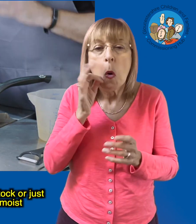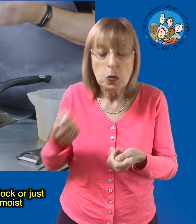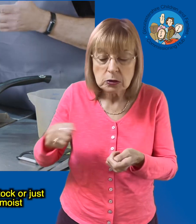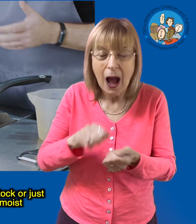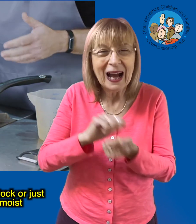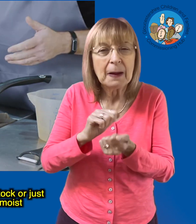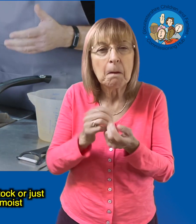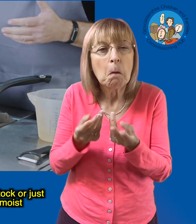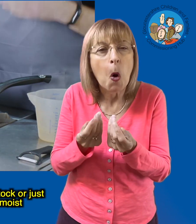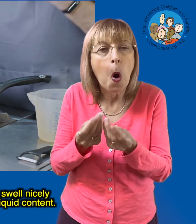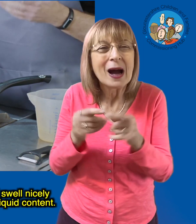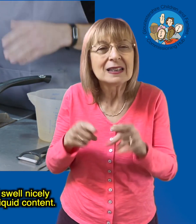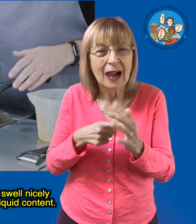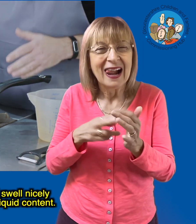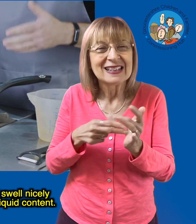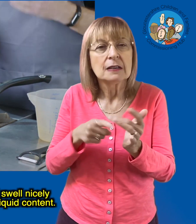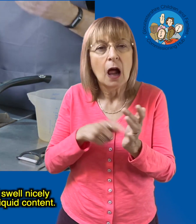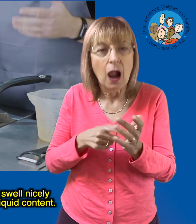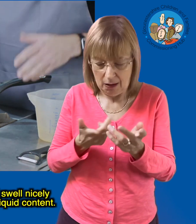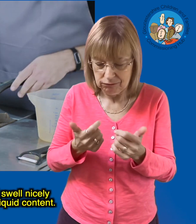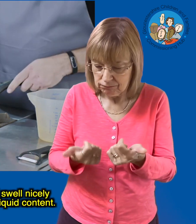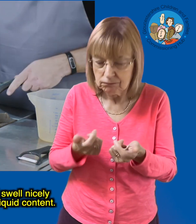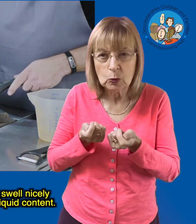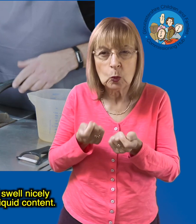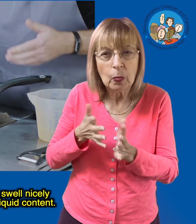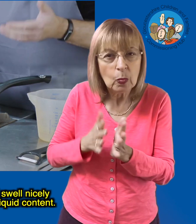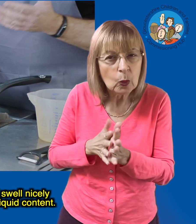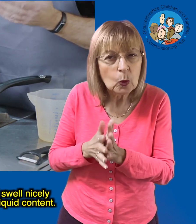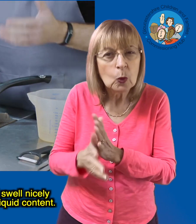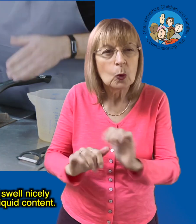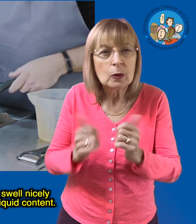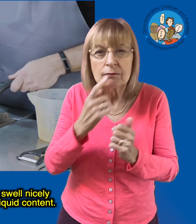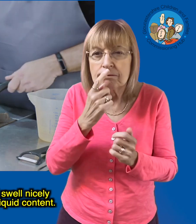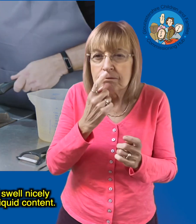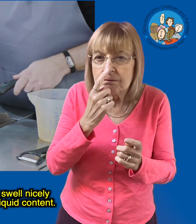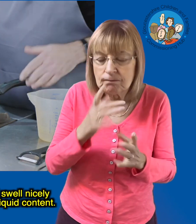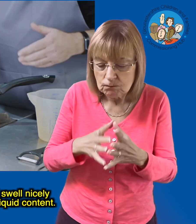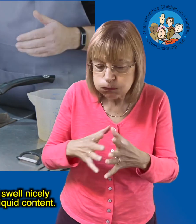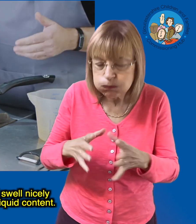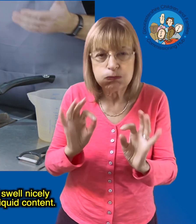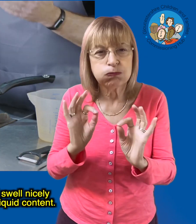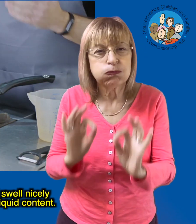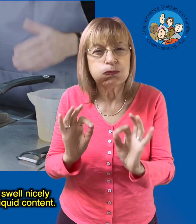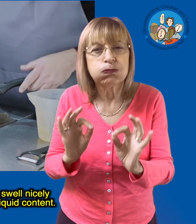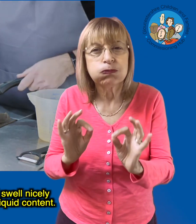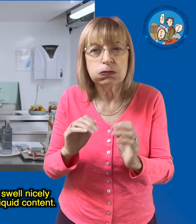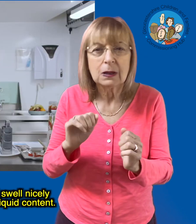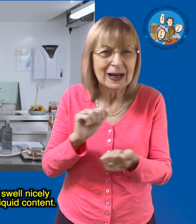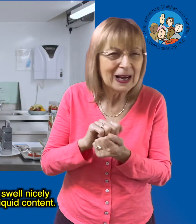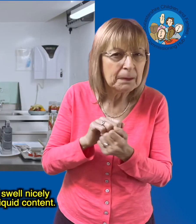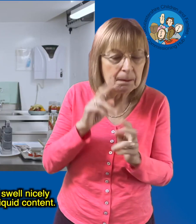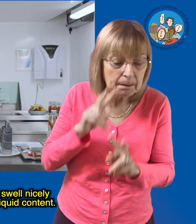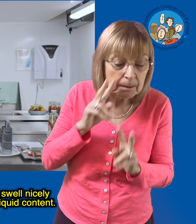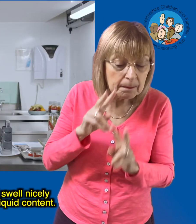water just to keep it moist so that the lentils can cook thoroughly and swell nicely, then that's fine. All right,